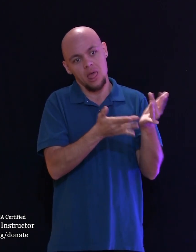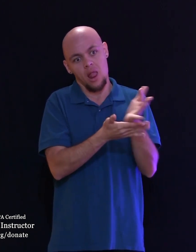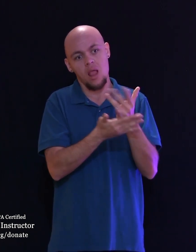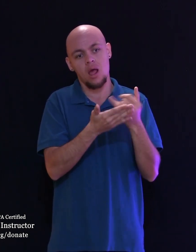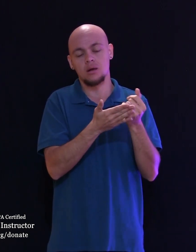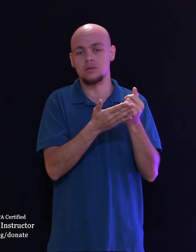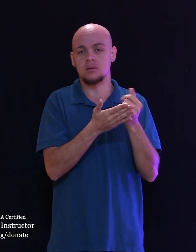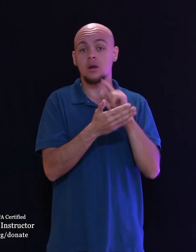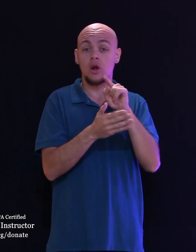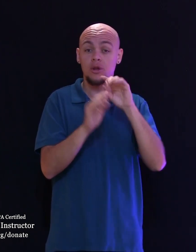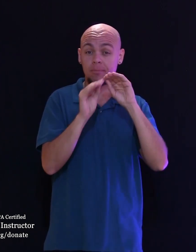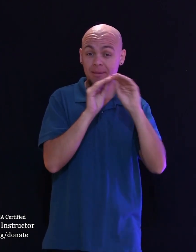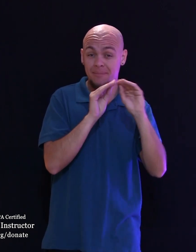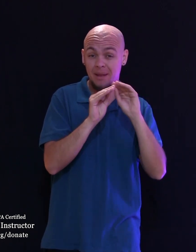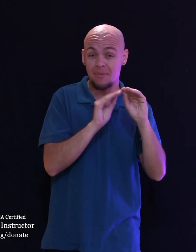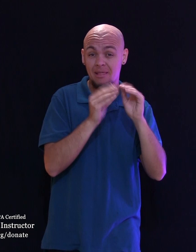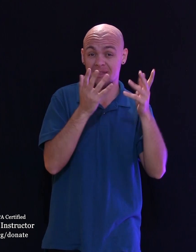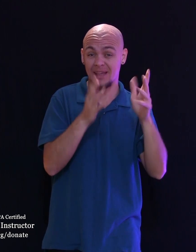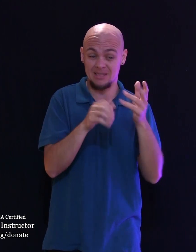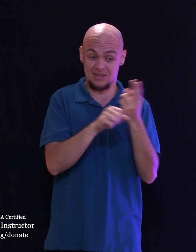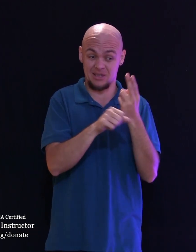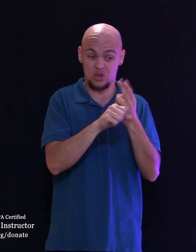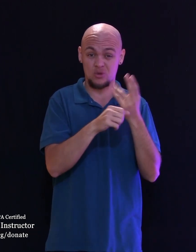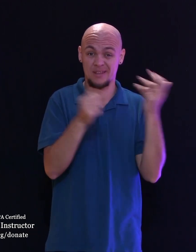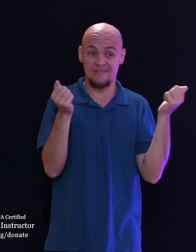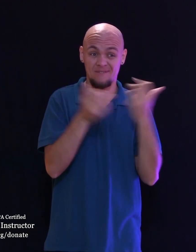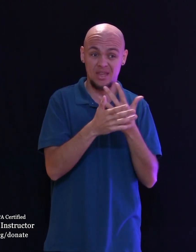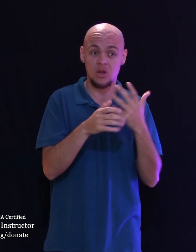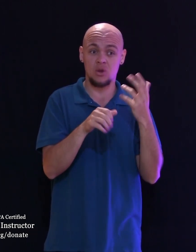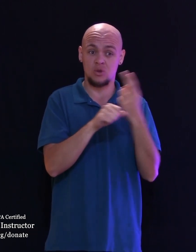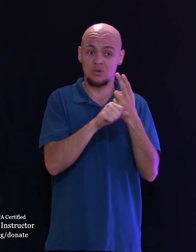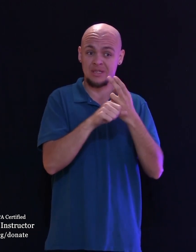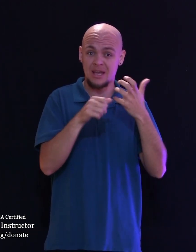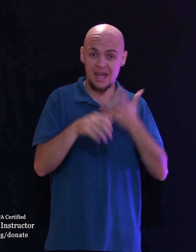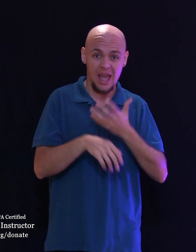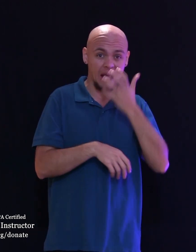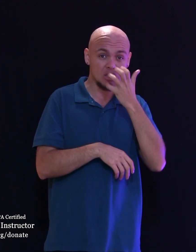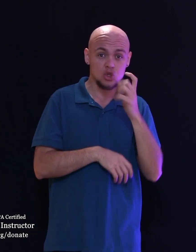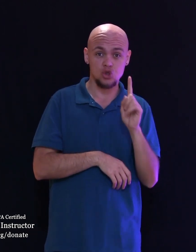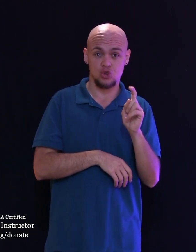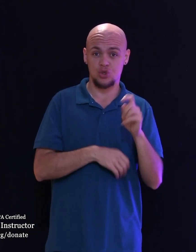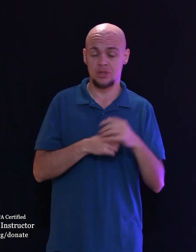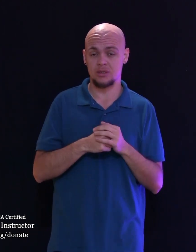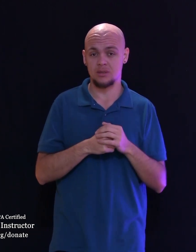raising money? Are you just being manipulated through fear, through anger?